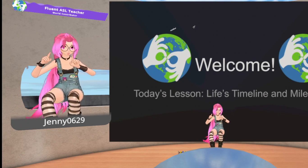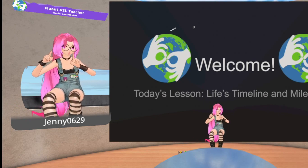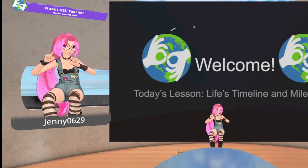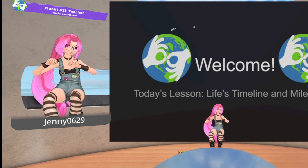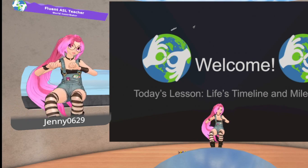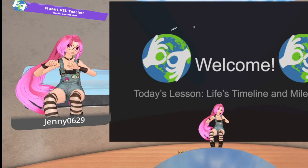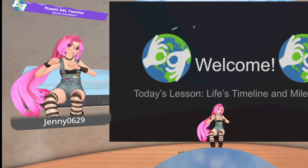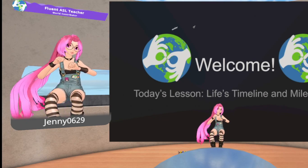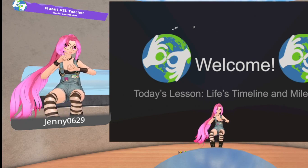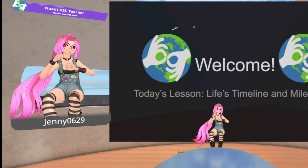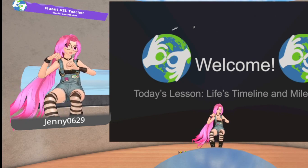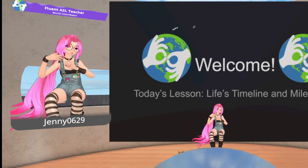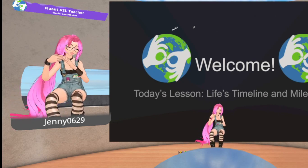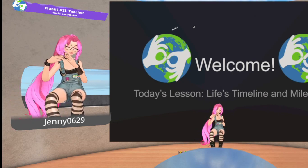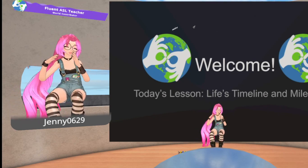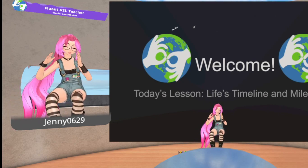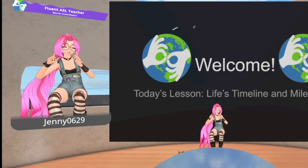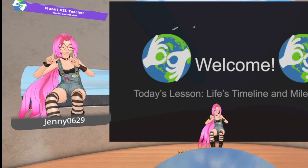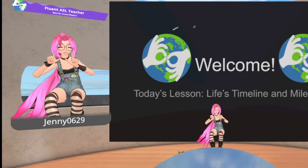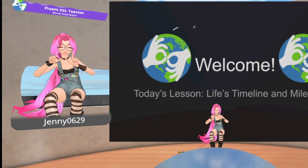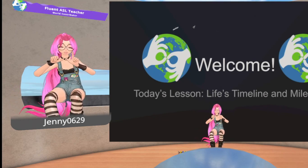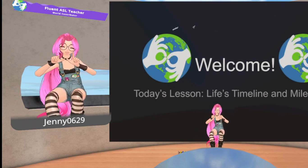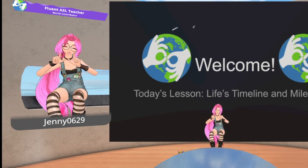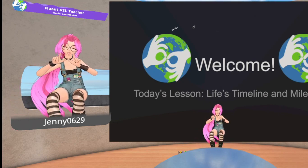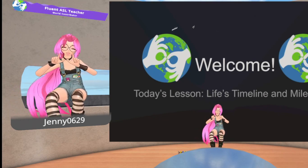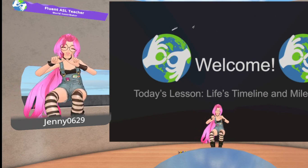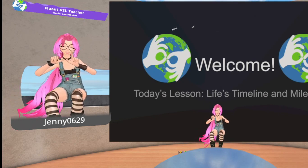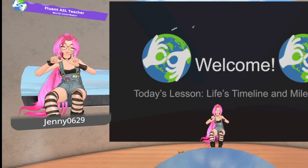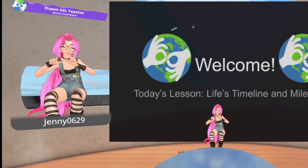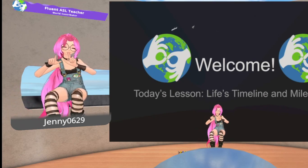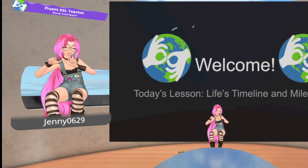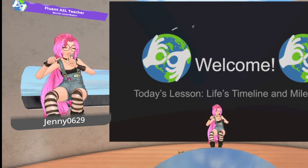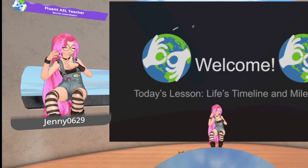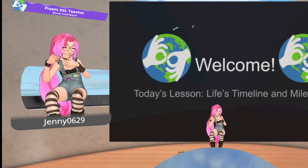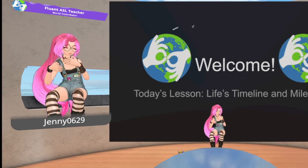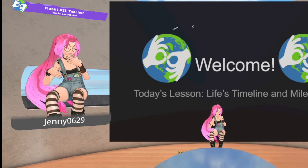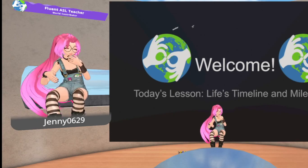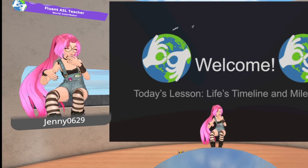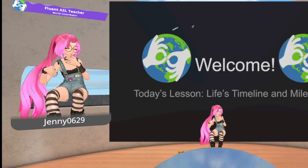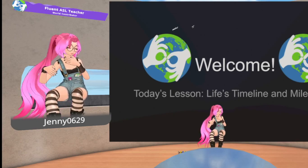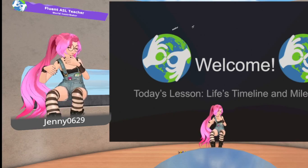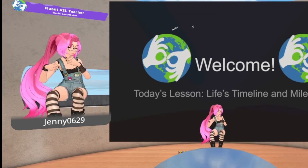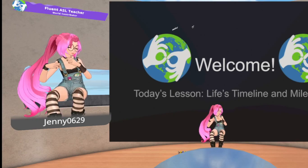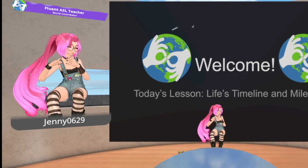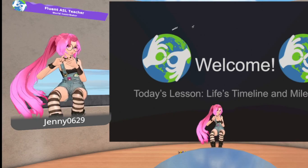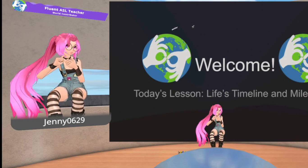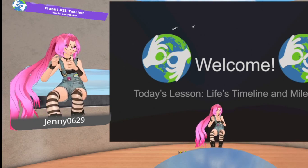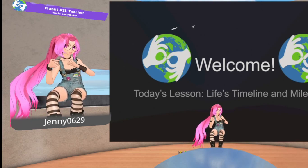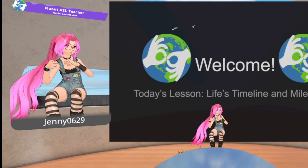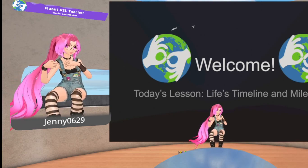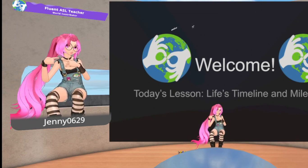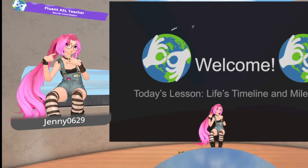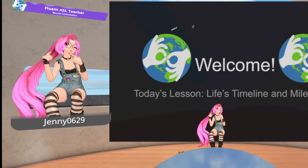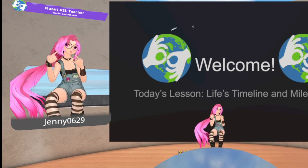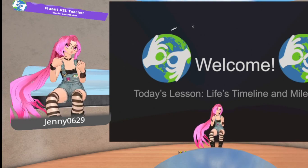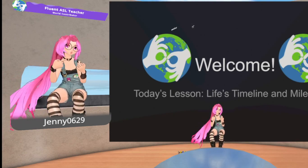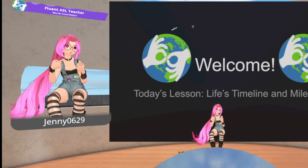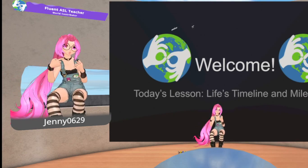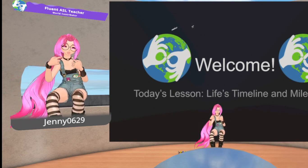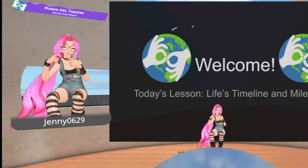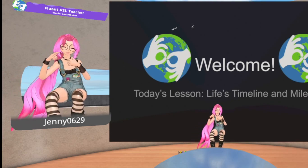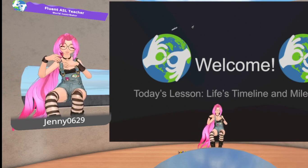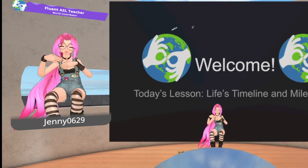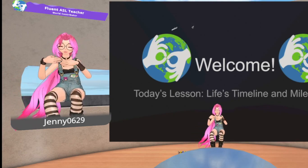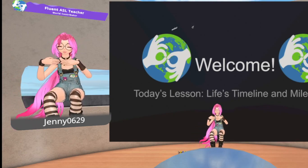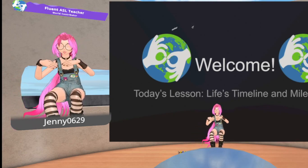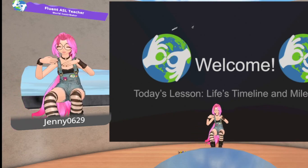The only time that you can use not optimized avatars is when we're going to take a class photo at the end of class. You can change, but until that point,